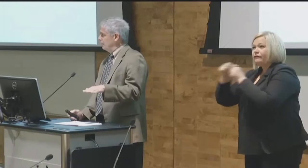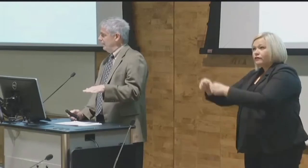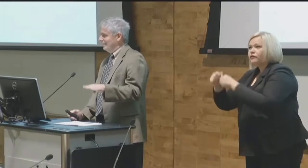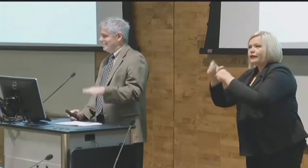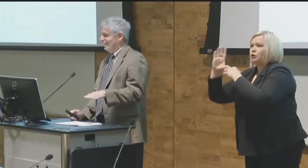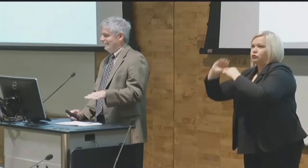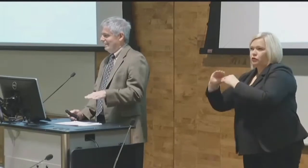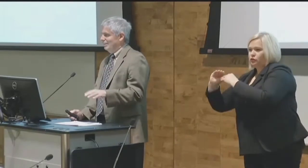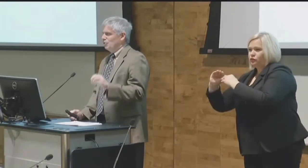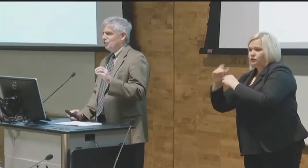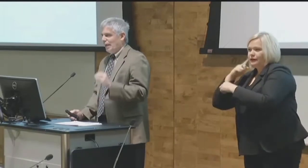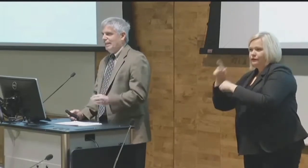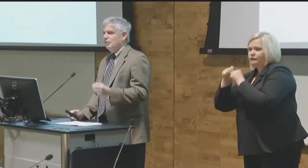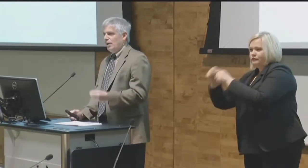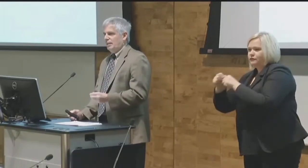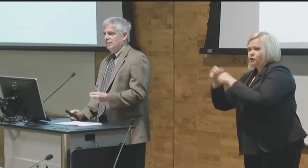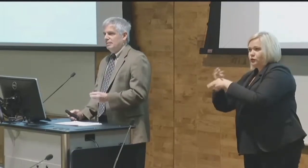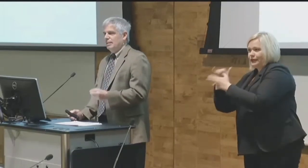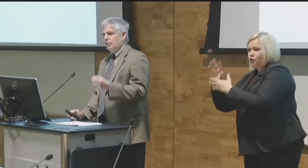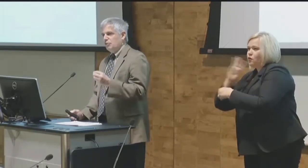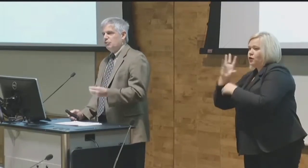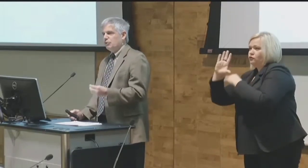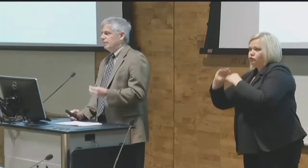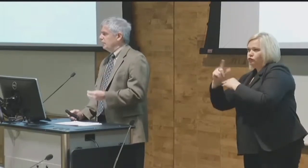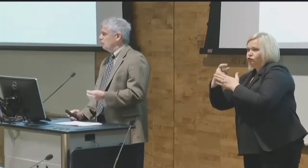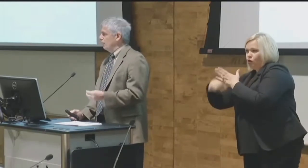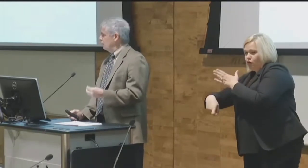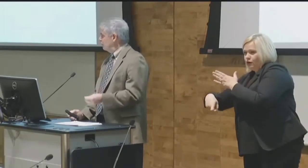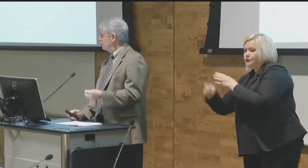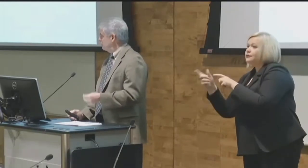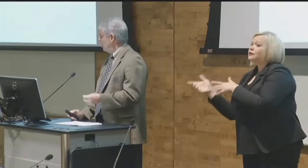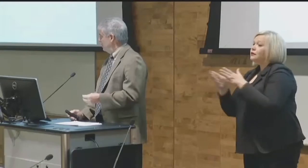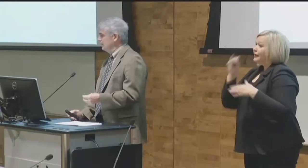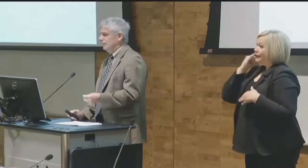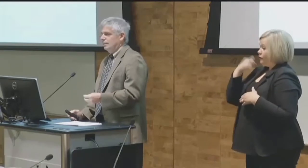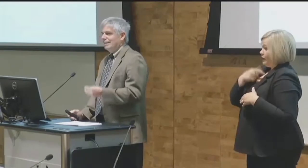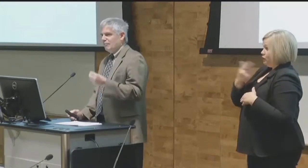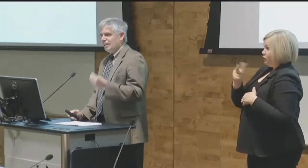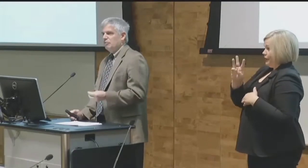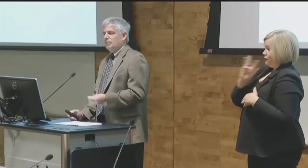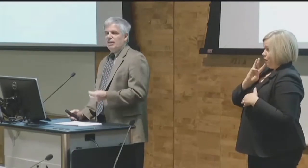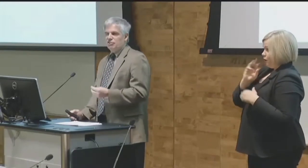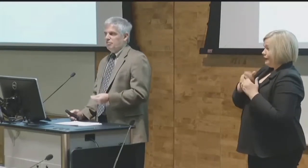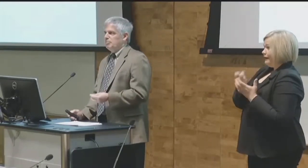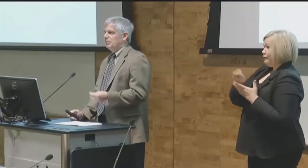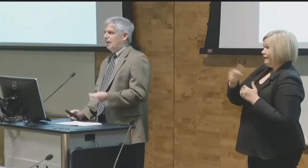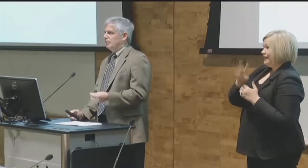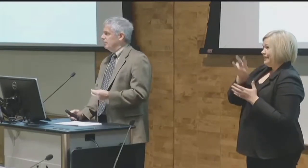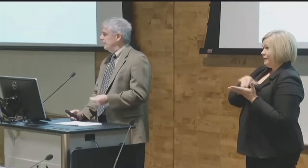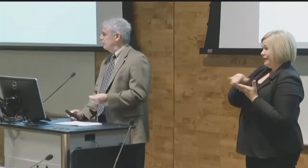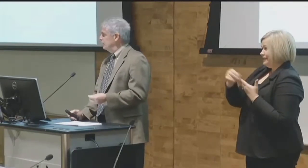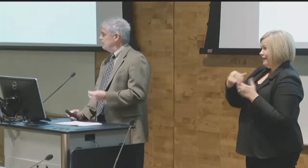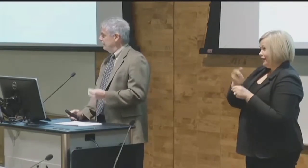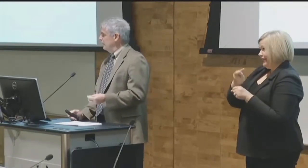rates go down. And secondly, was there any way, if we use Great Lakes Water as our finished supply, can we get rid of that $7